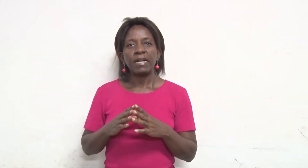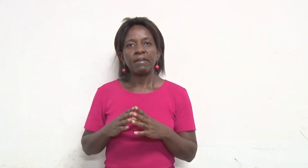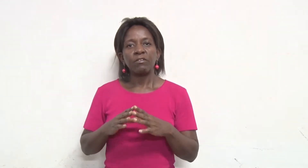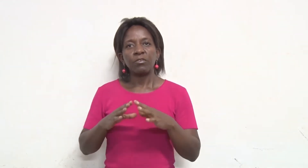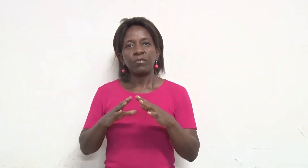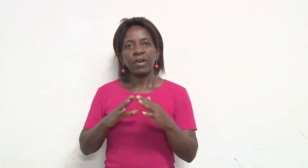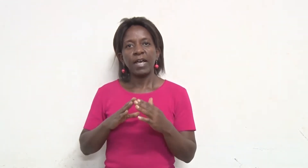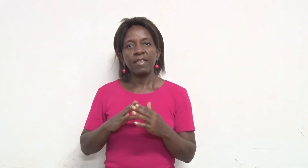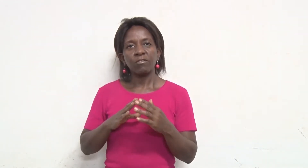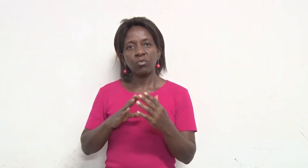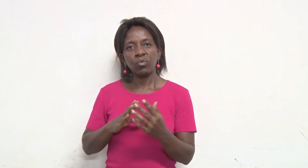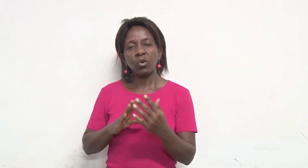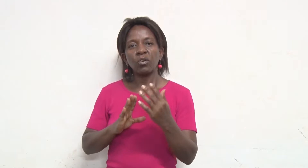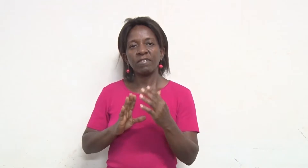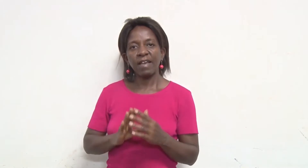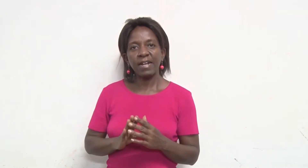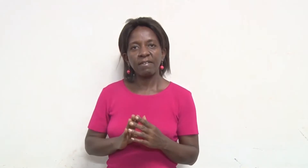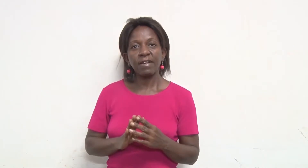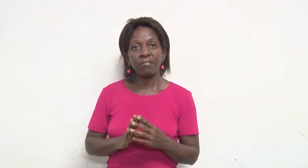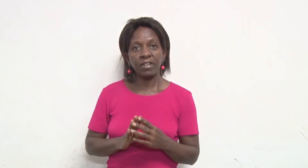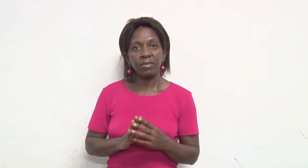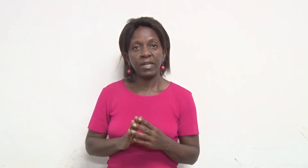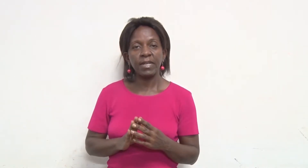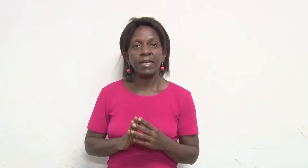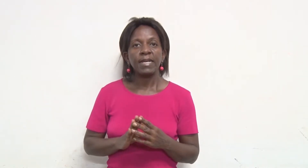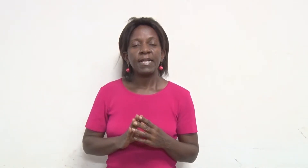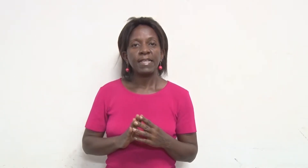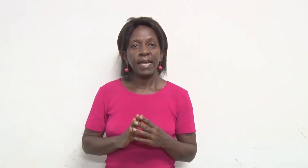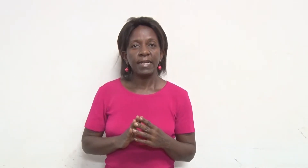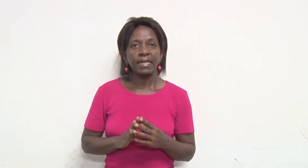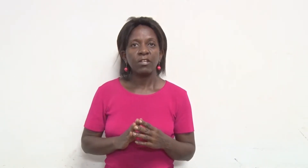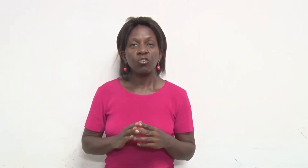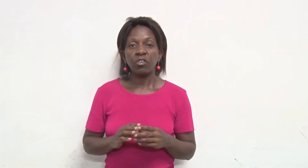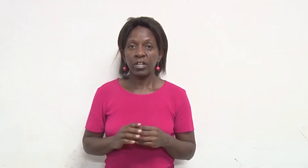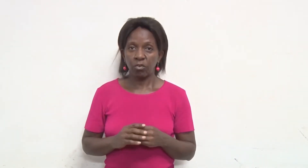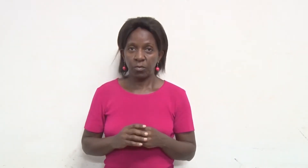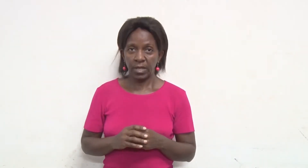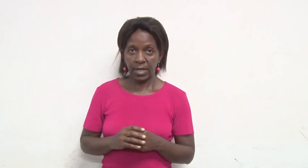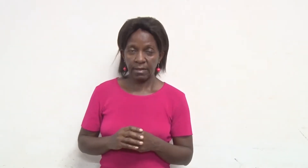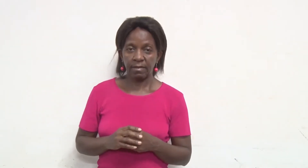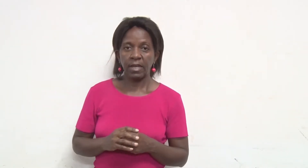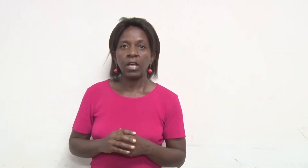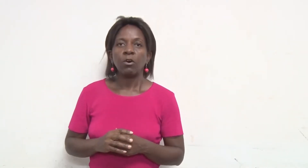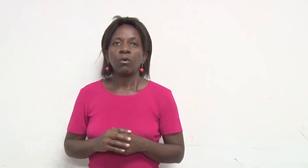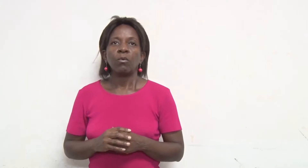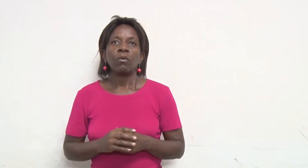and you've either stood or sat comfortably, then you're ready to communicate.